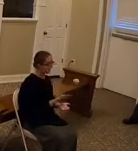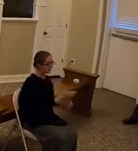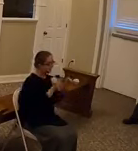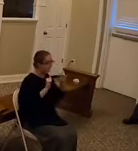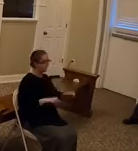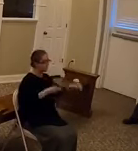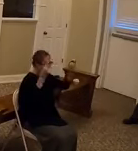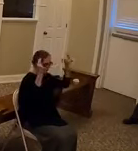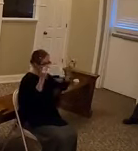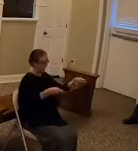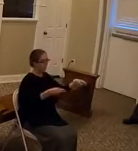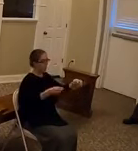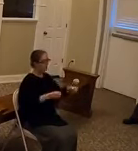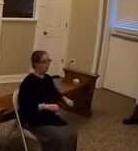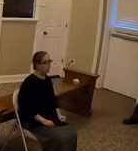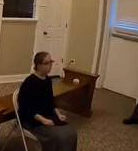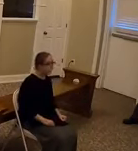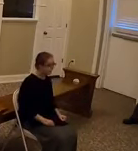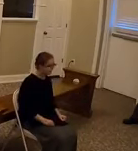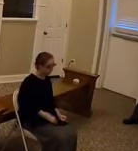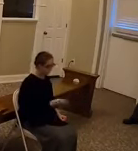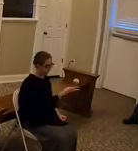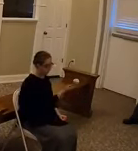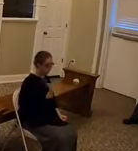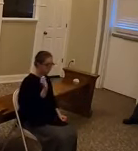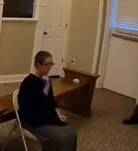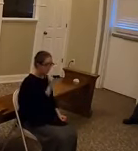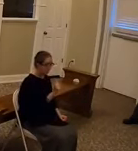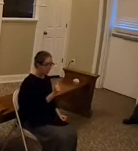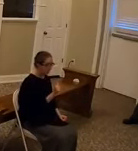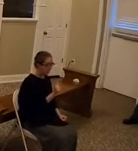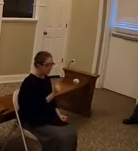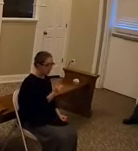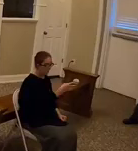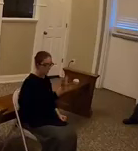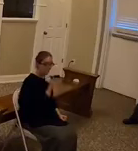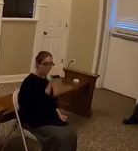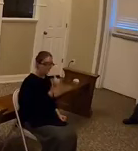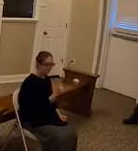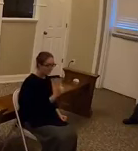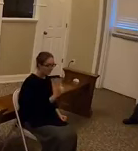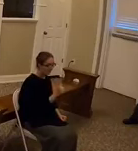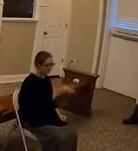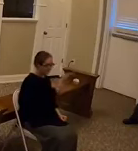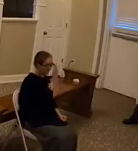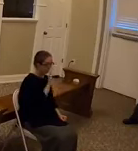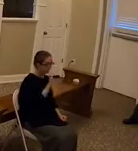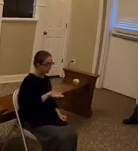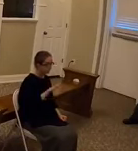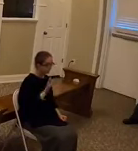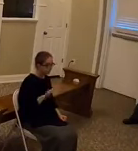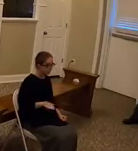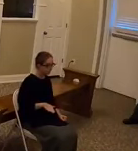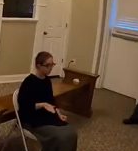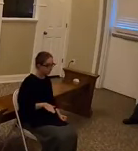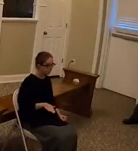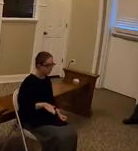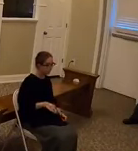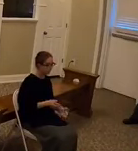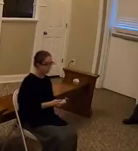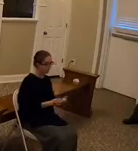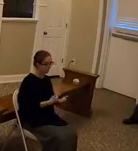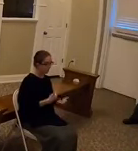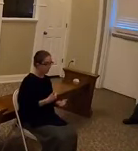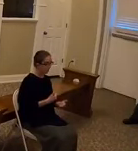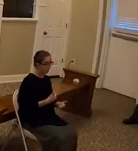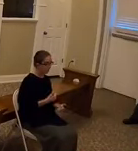you. Amen. Hallelujah. You know, we're not, literally, we're not God's kids before